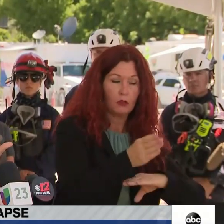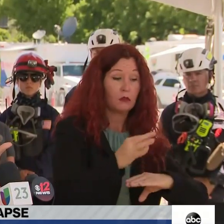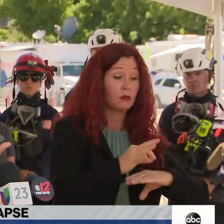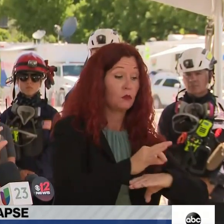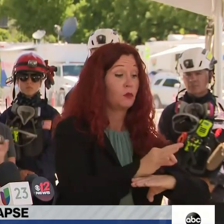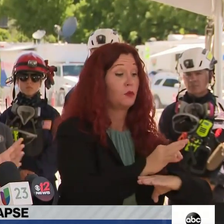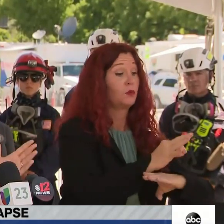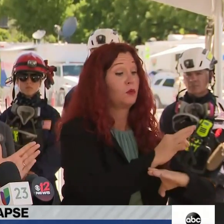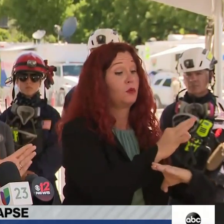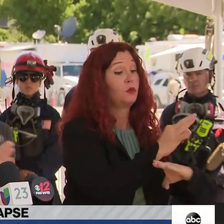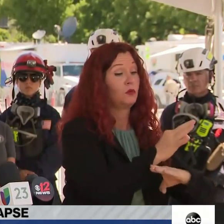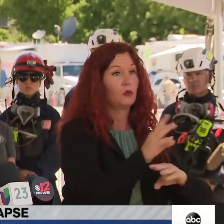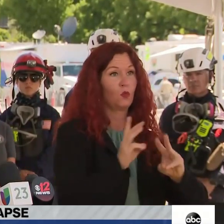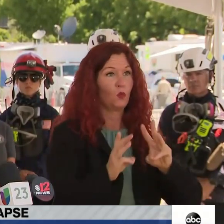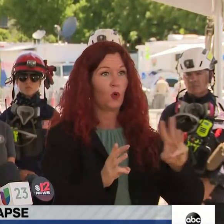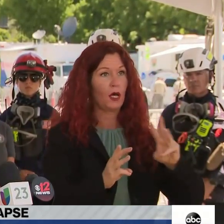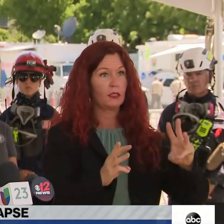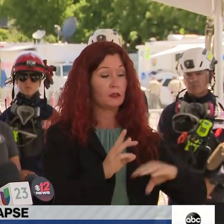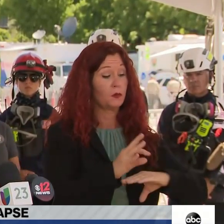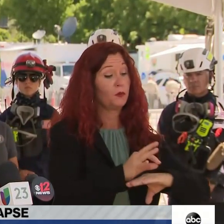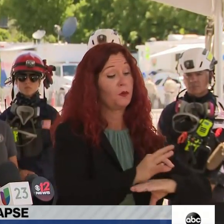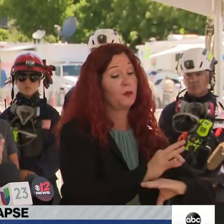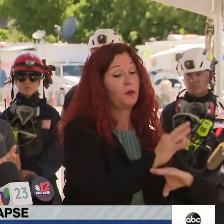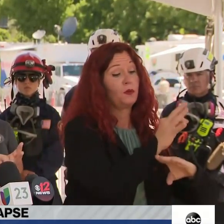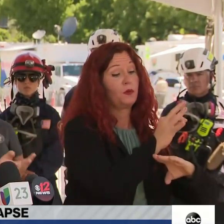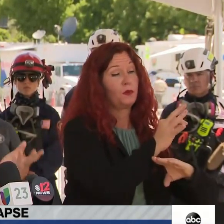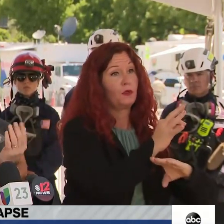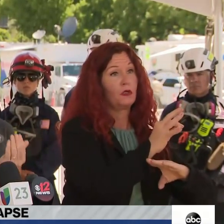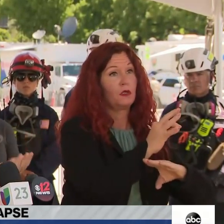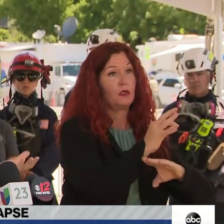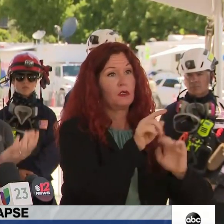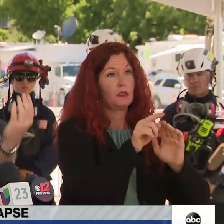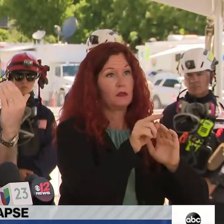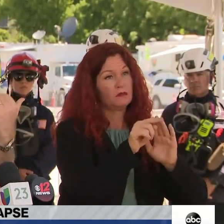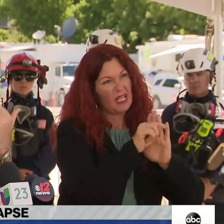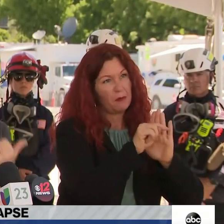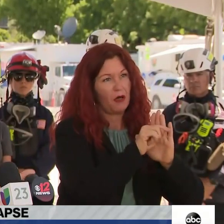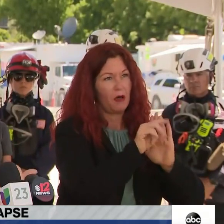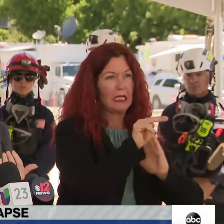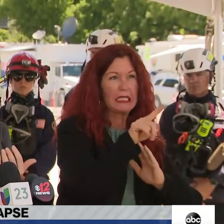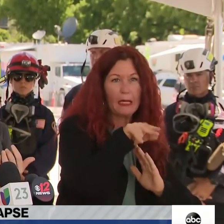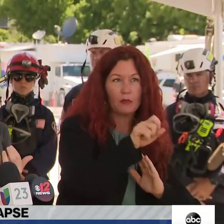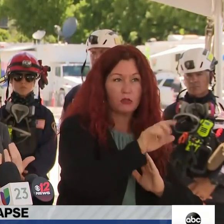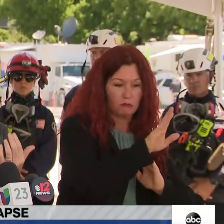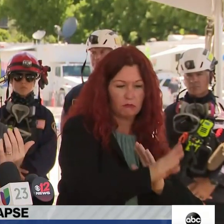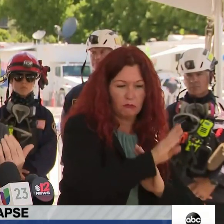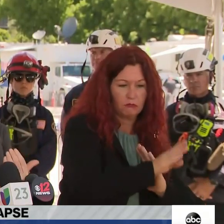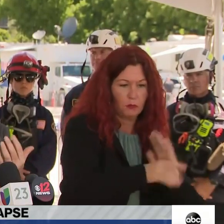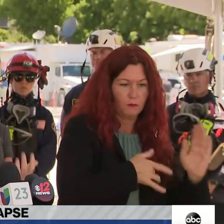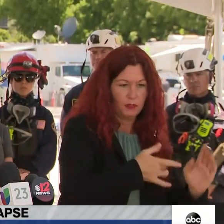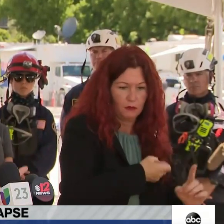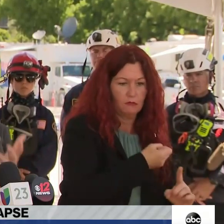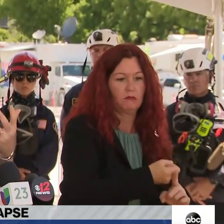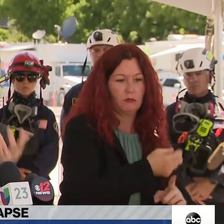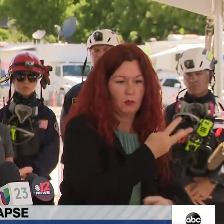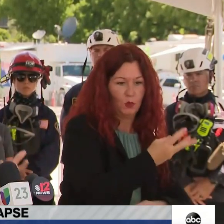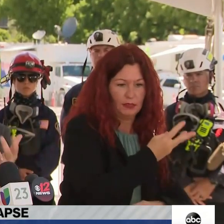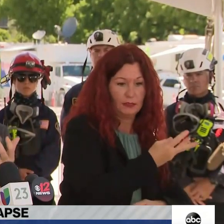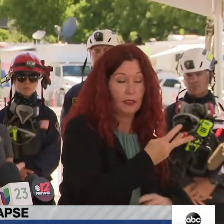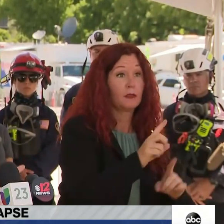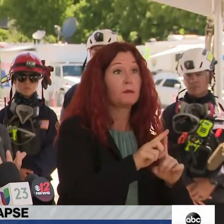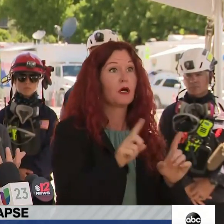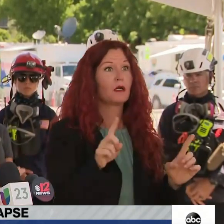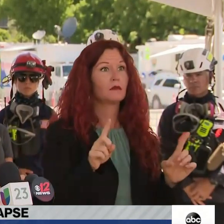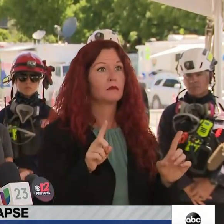any slight shift to the east would mean that we would get worse conditions here in southeast Florida,